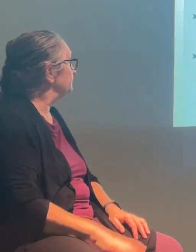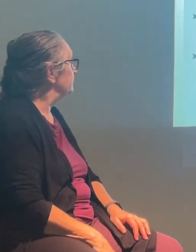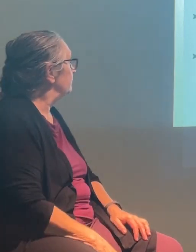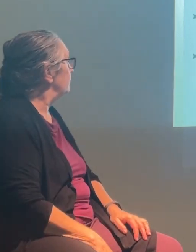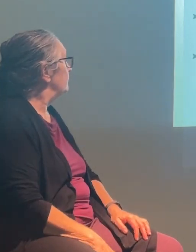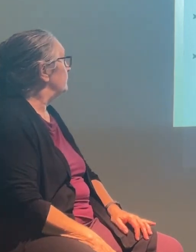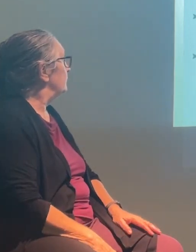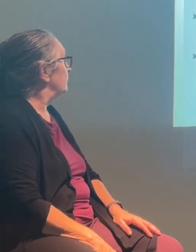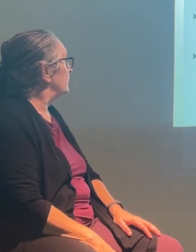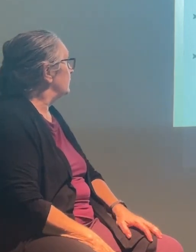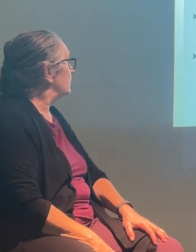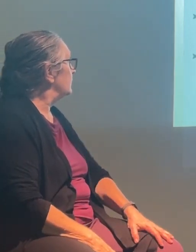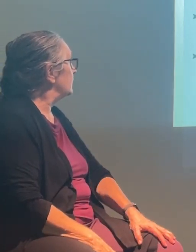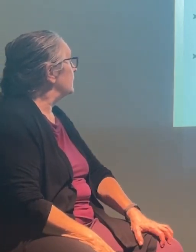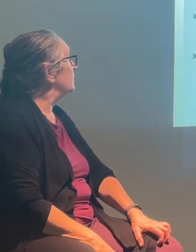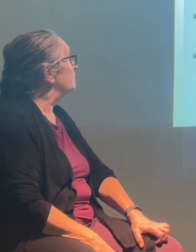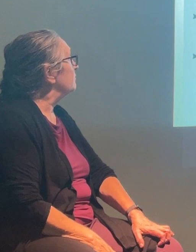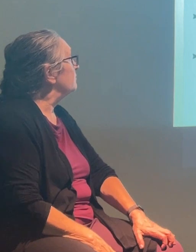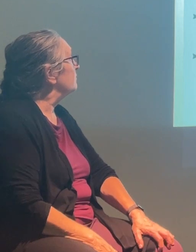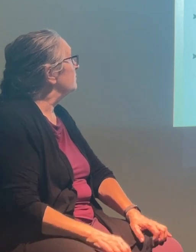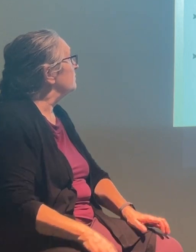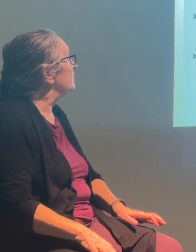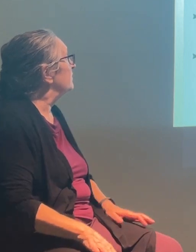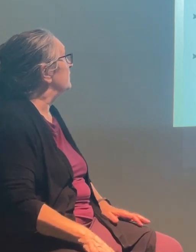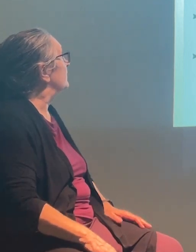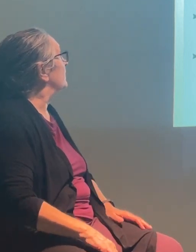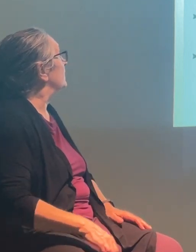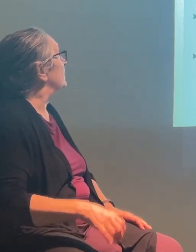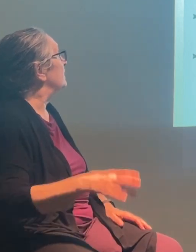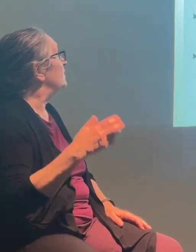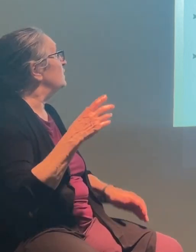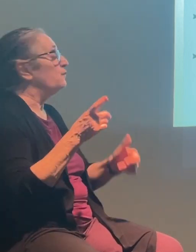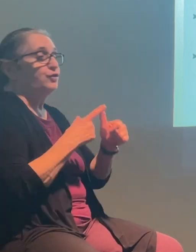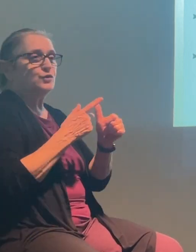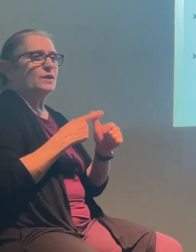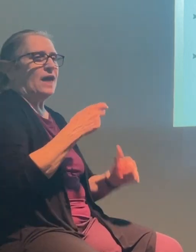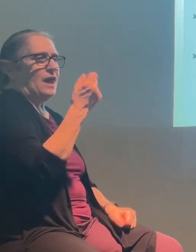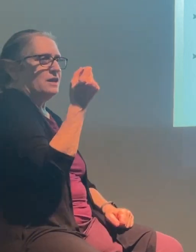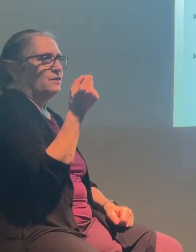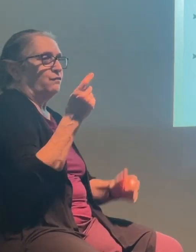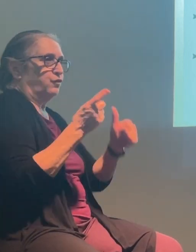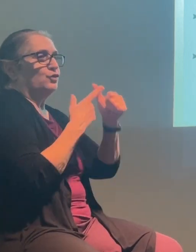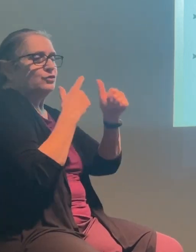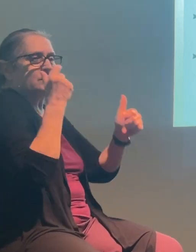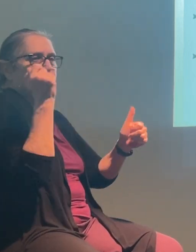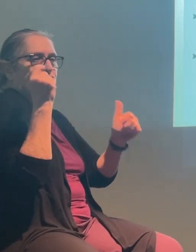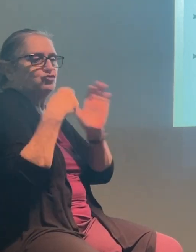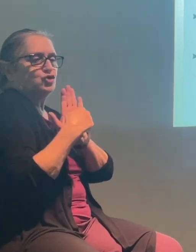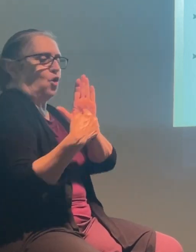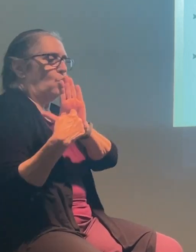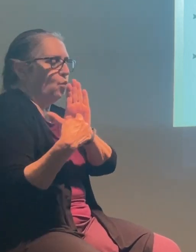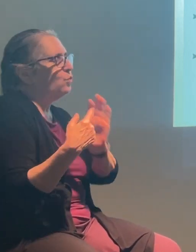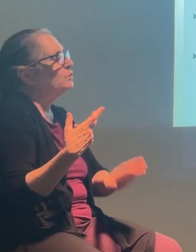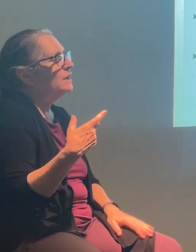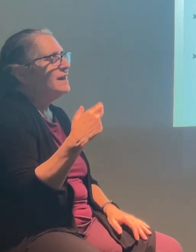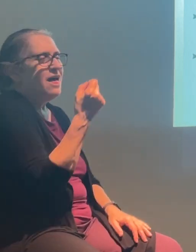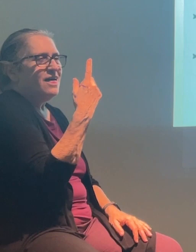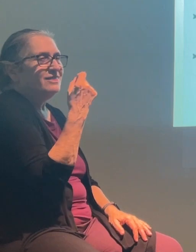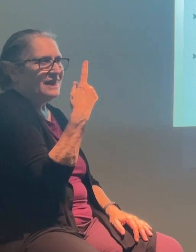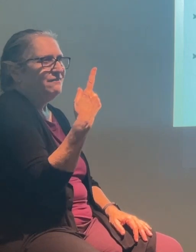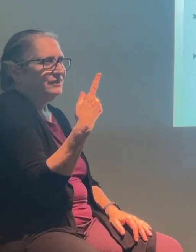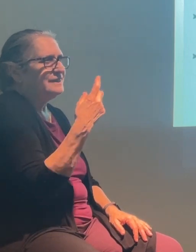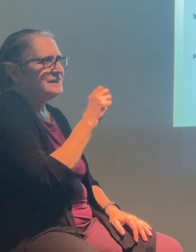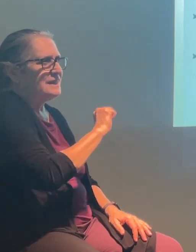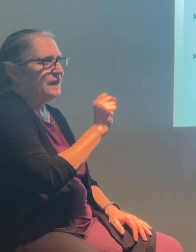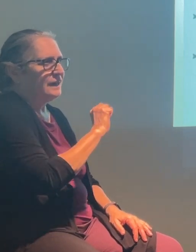the Stieglitz did had 11 Steichen photographs. The gallery introduced the work of new American